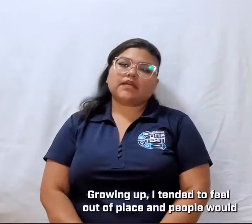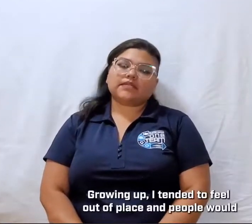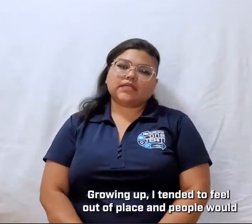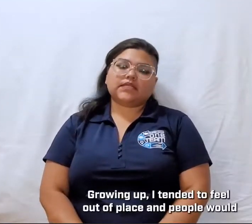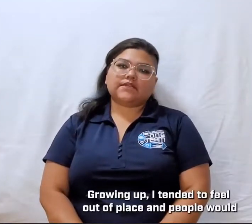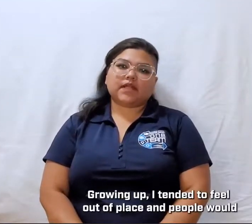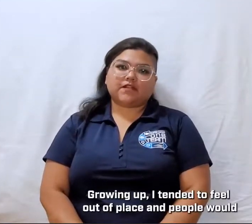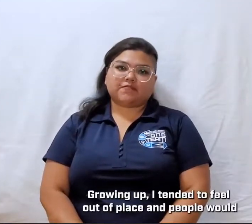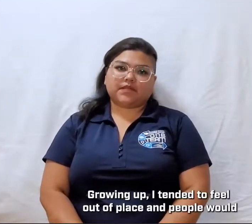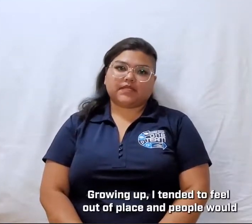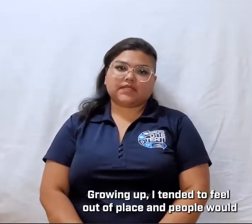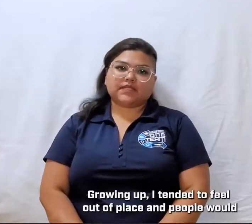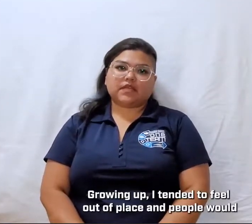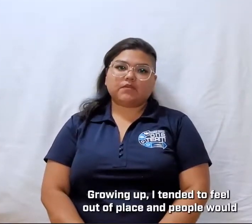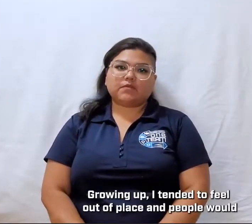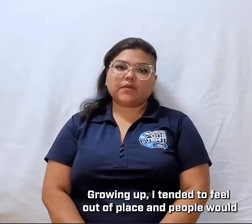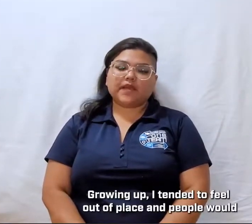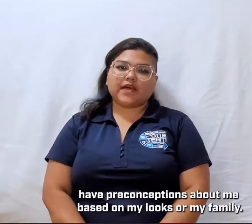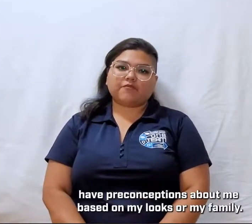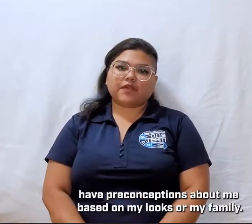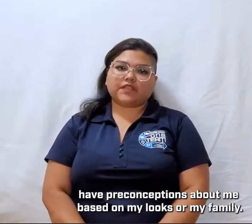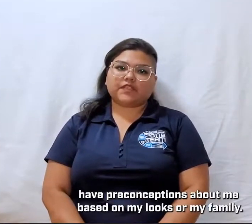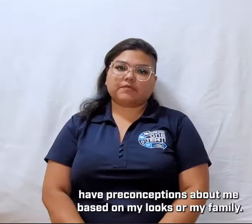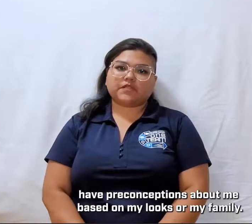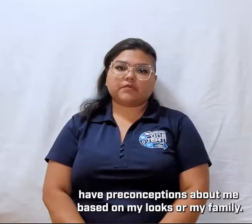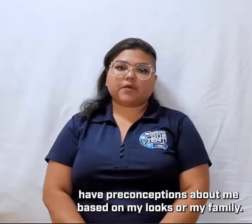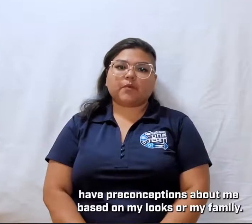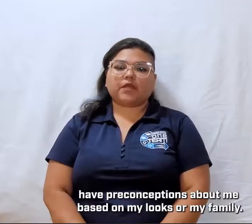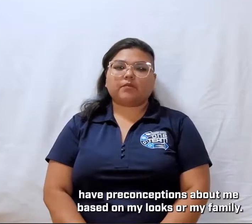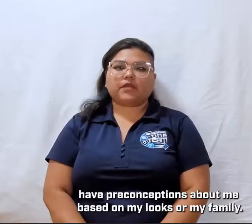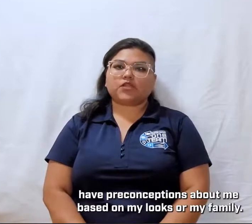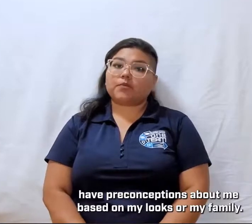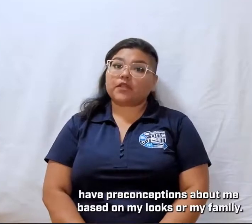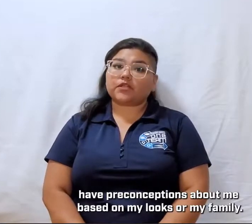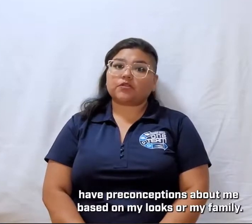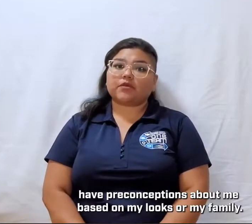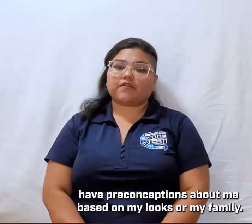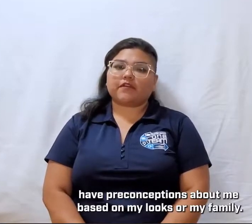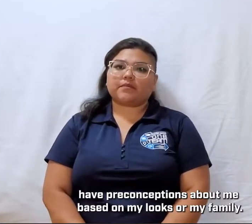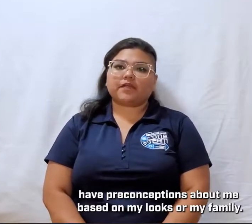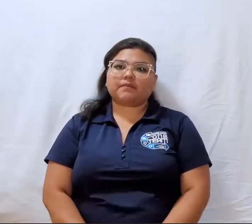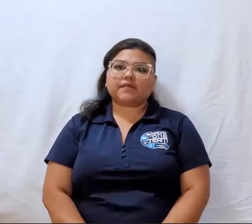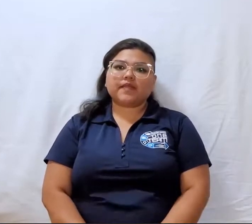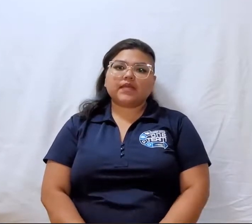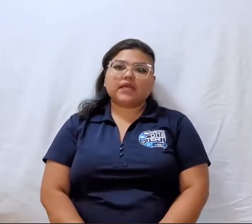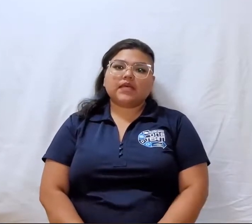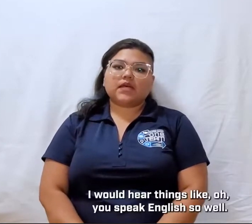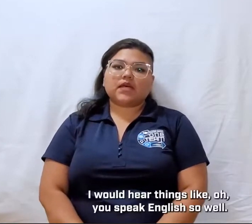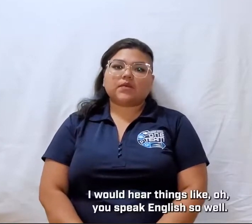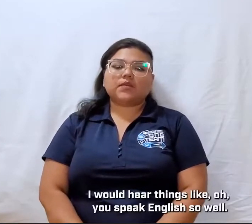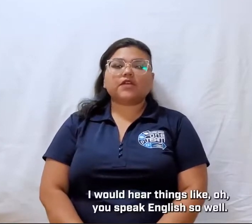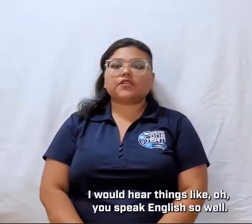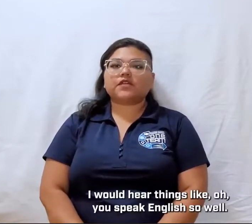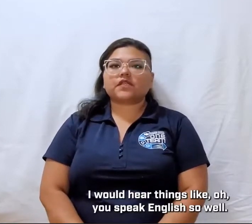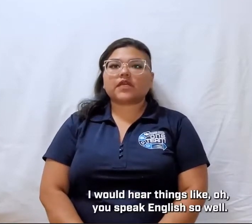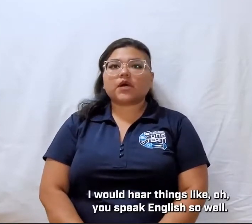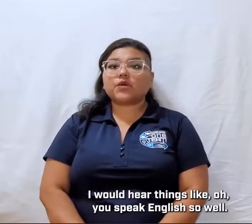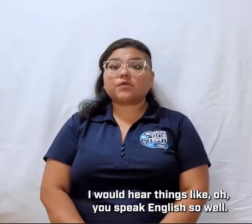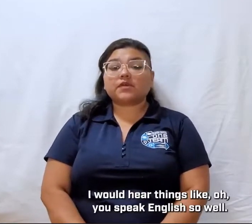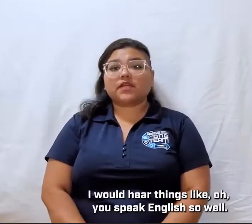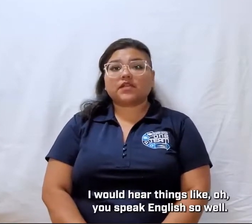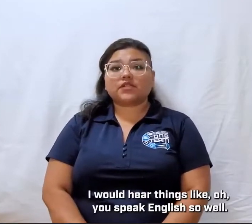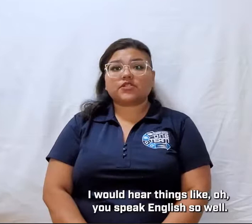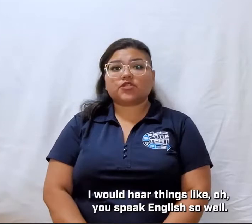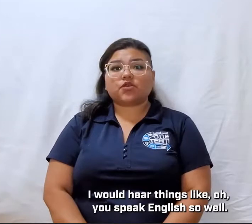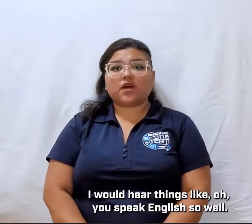Growing up, I tended to feel out of place, and people would have preconceptions about me based on my looks or my family. I would hear things like,